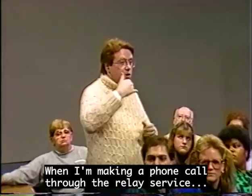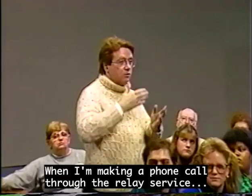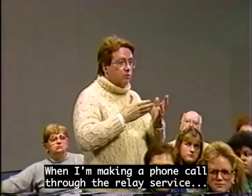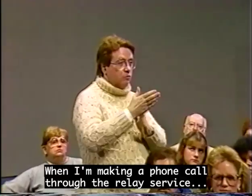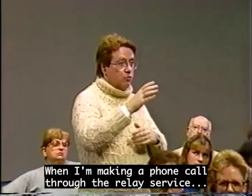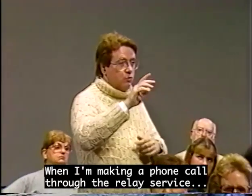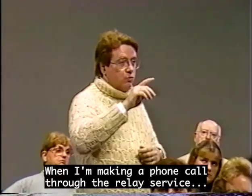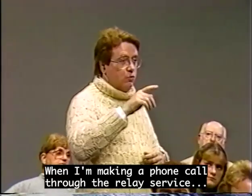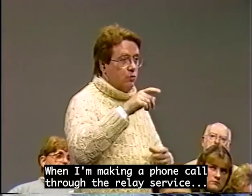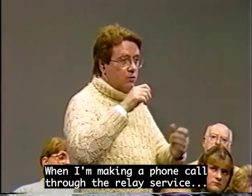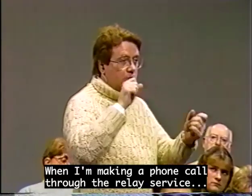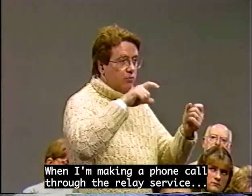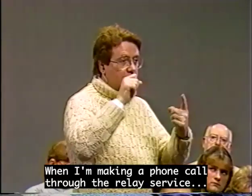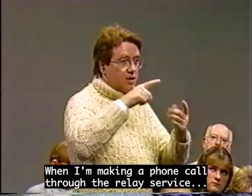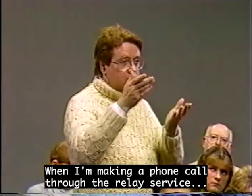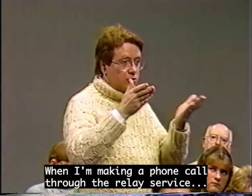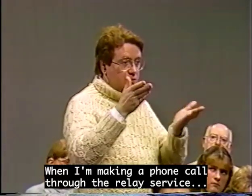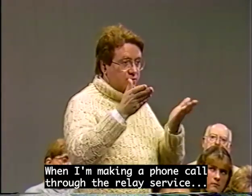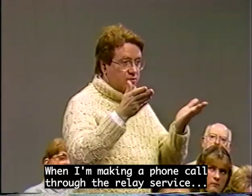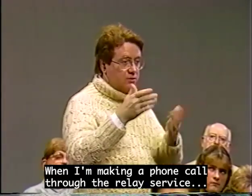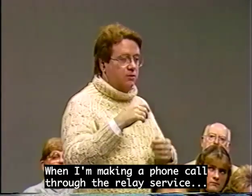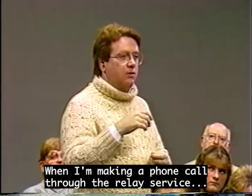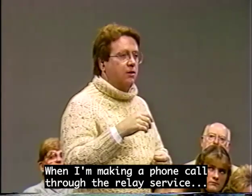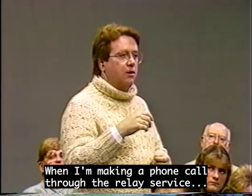When I'm making a phone call through the relay service,